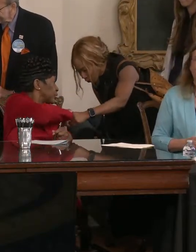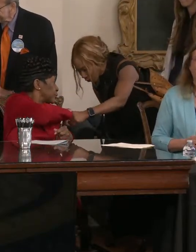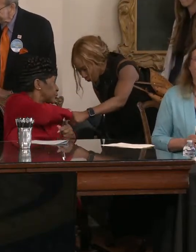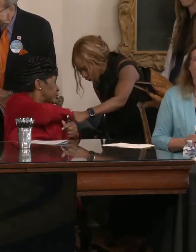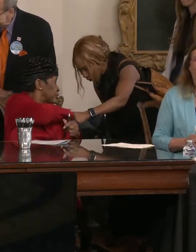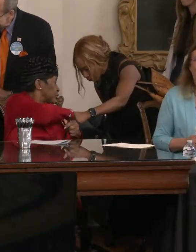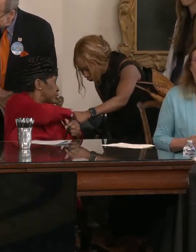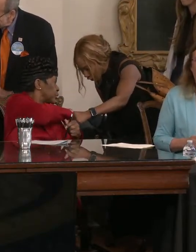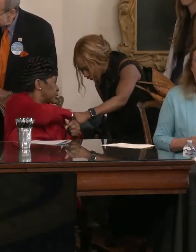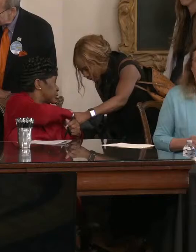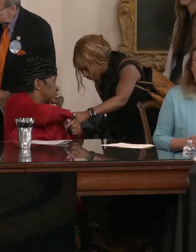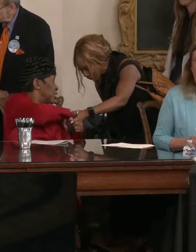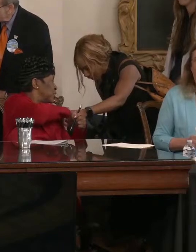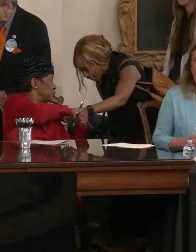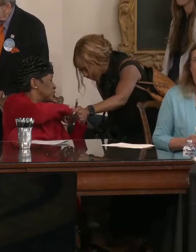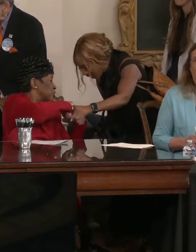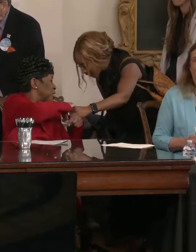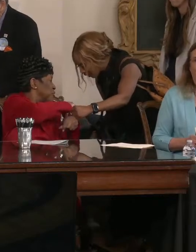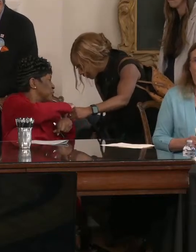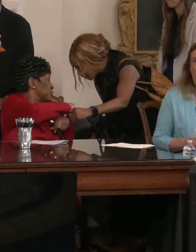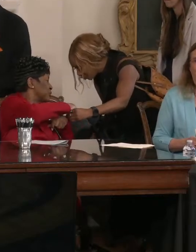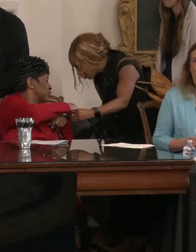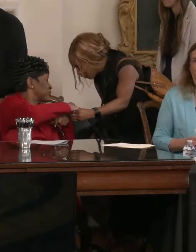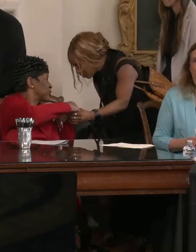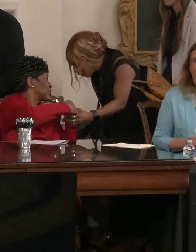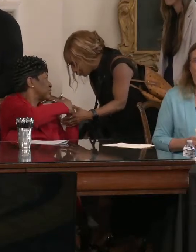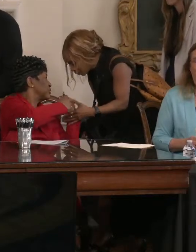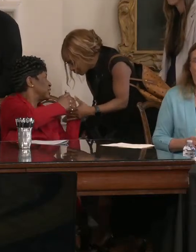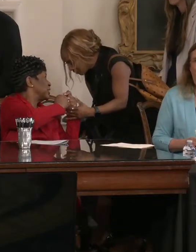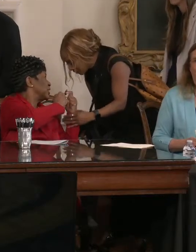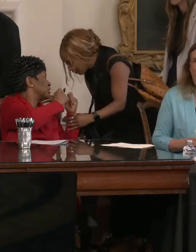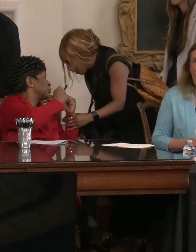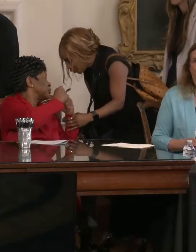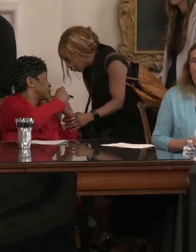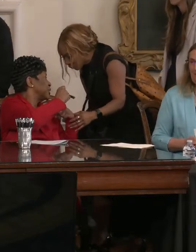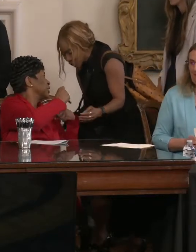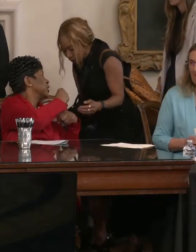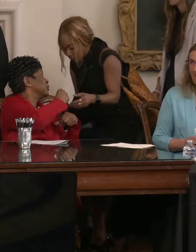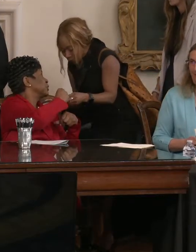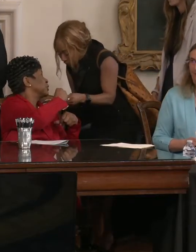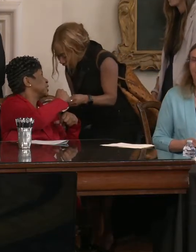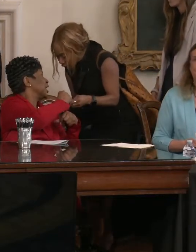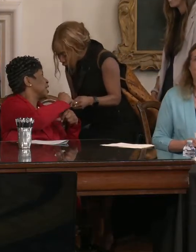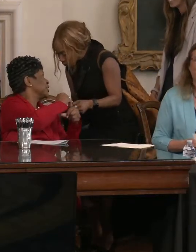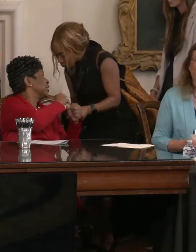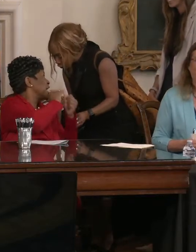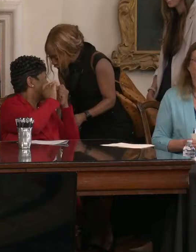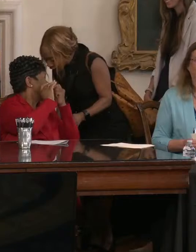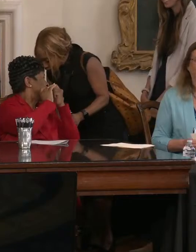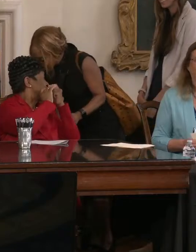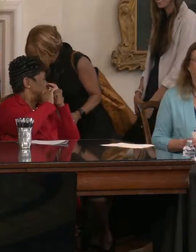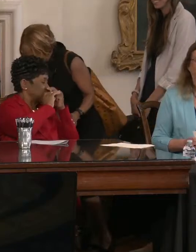All right, folks. Thank you so much. How are you? Good to see you.